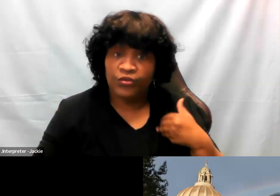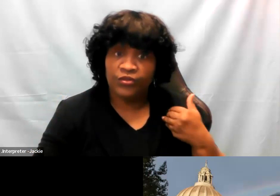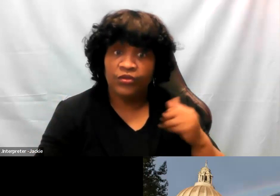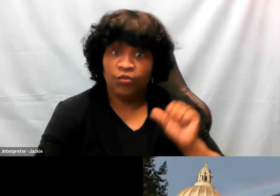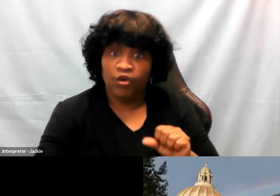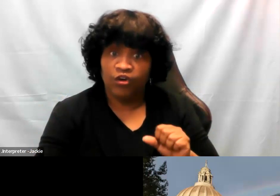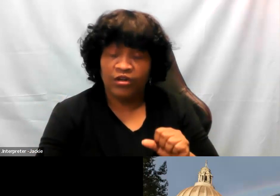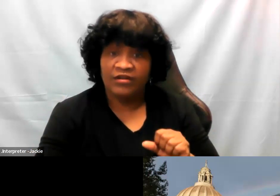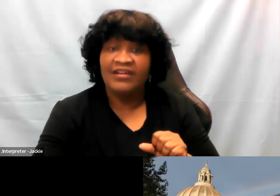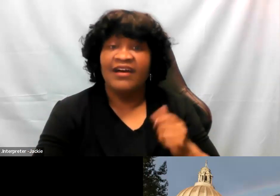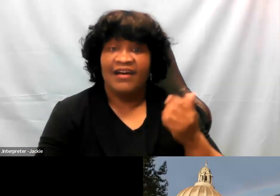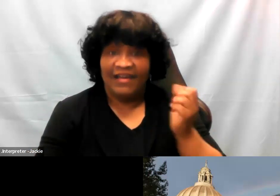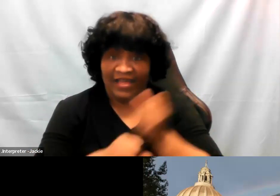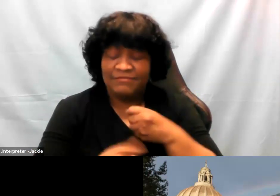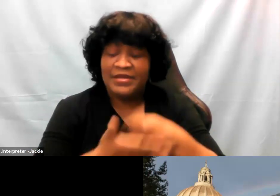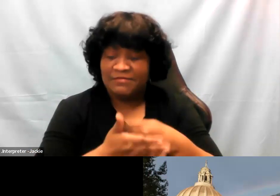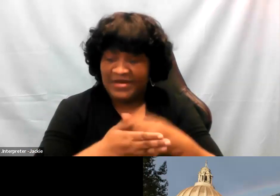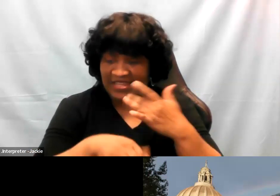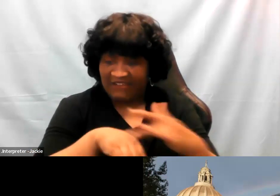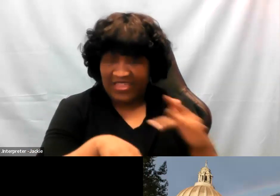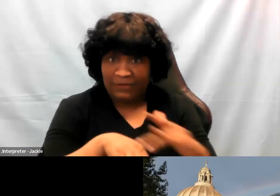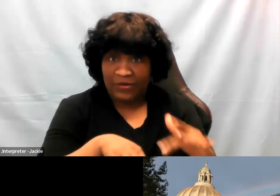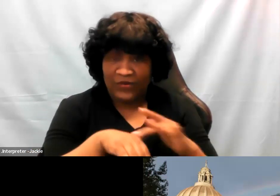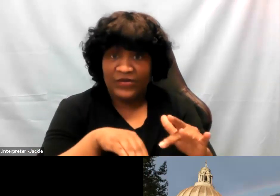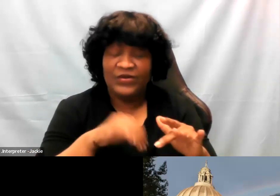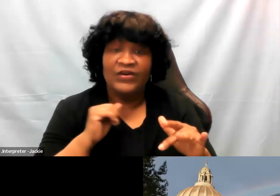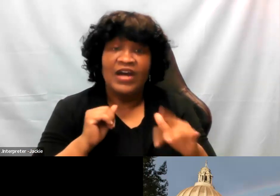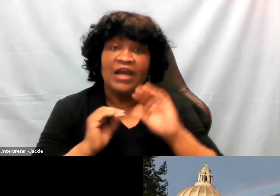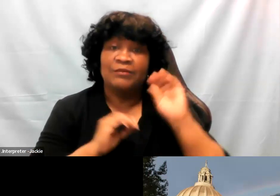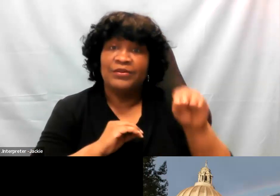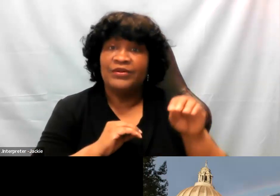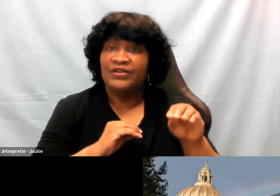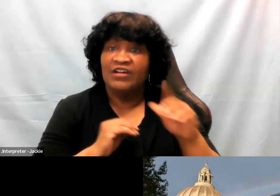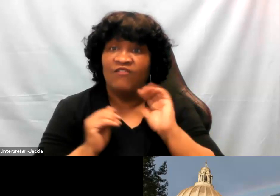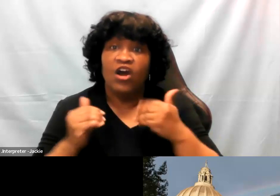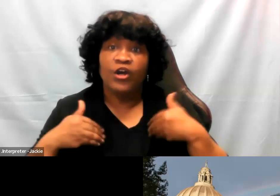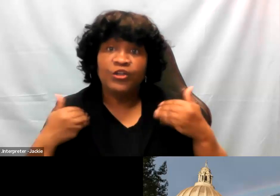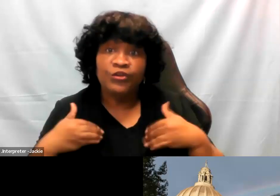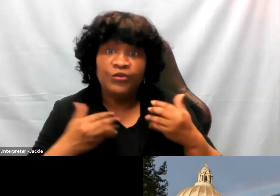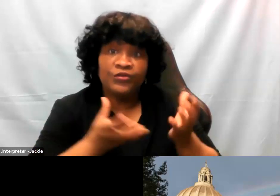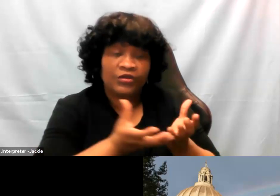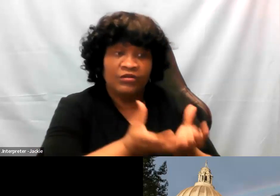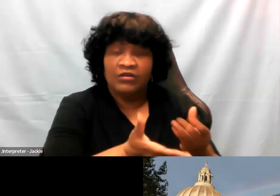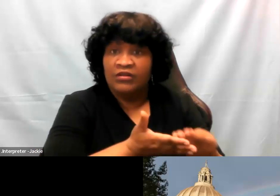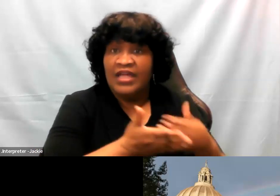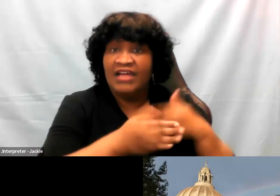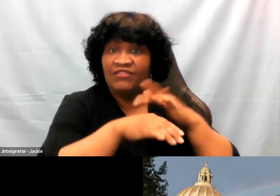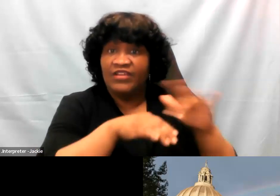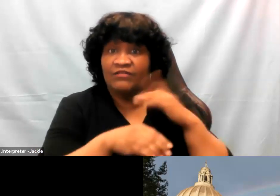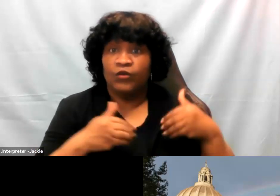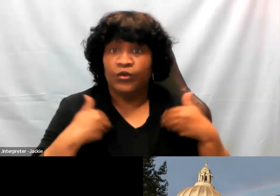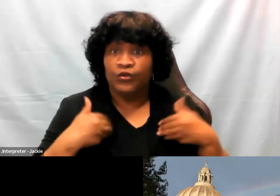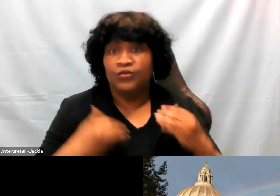actually made dollars available are put in for our youth bucket to have dollars available for